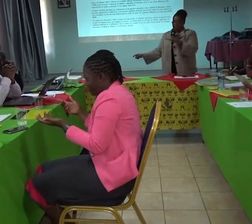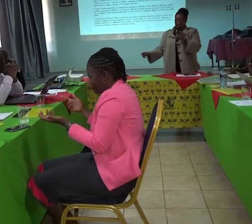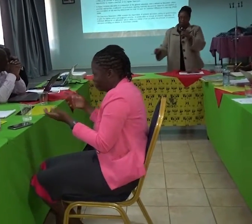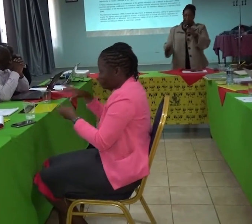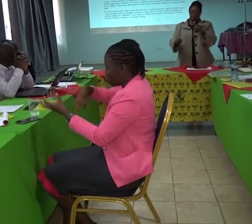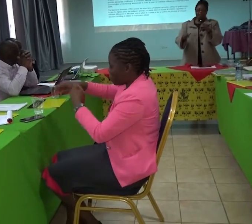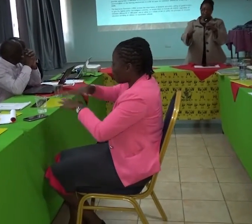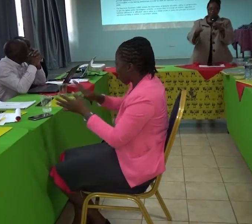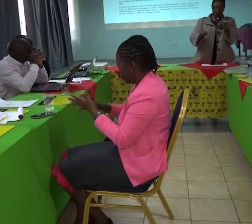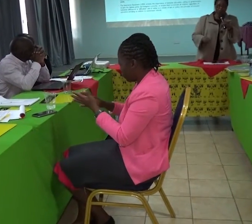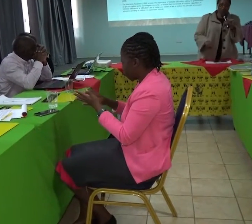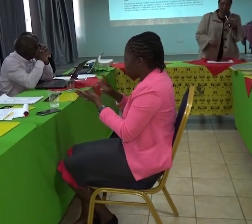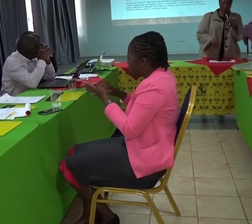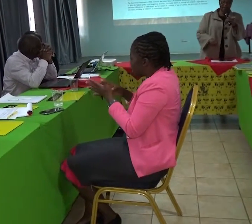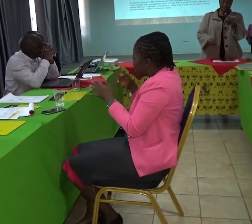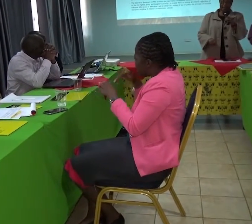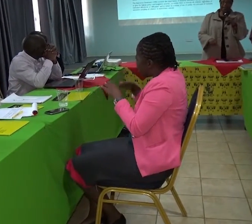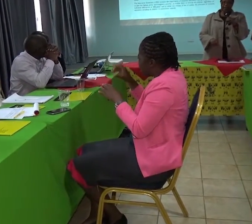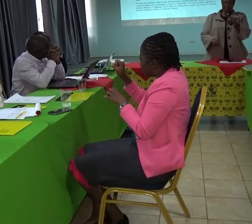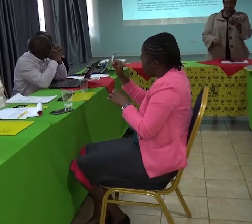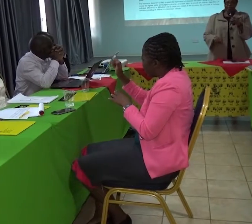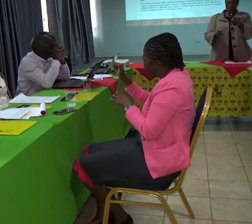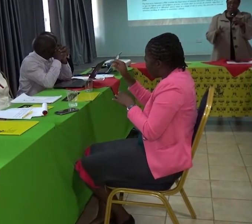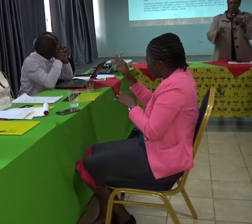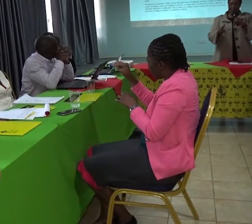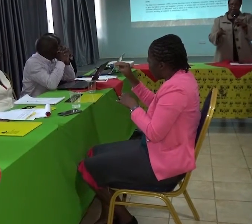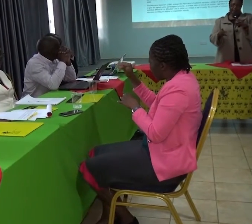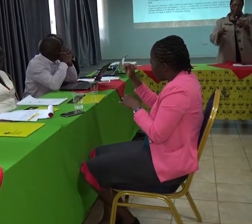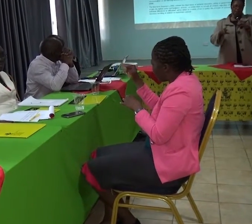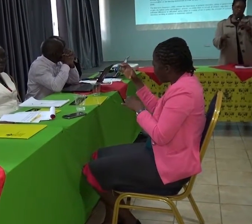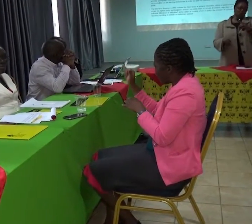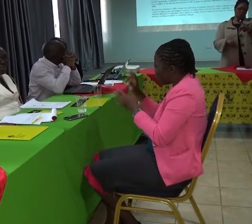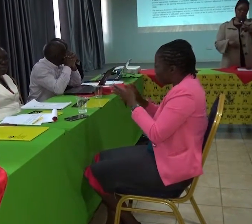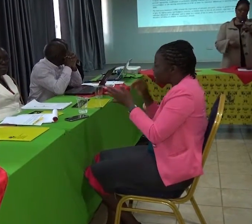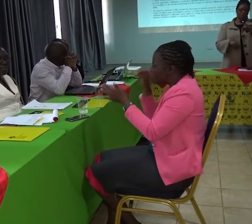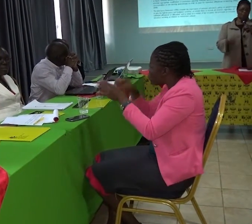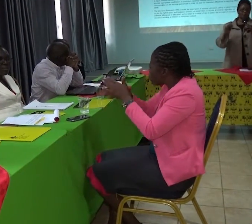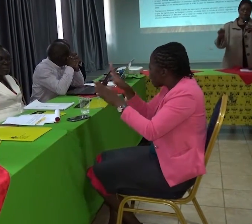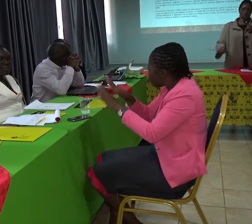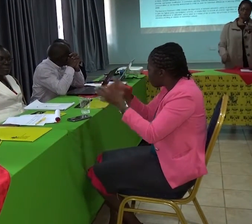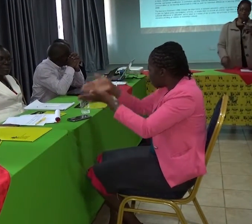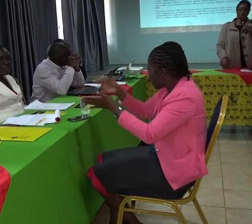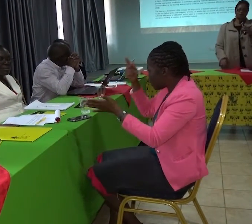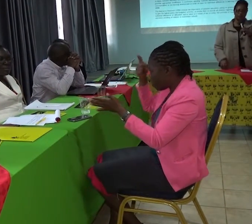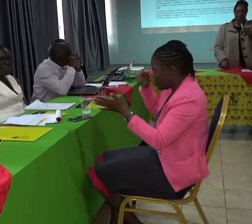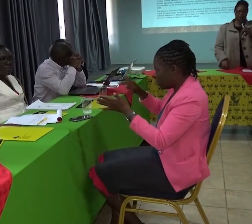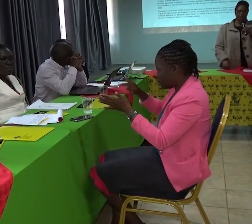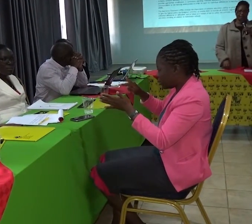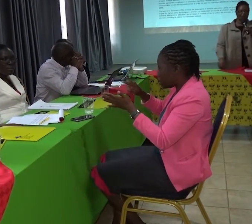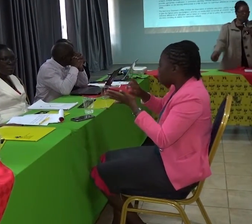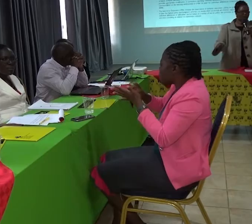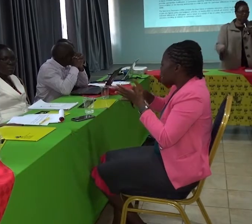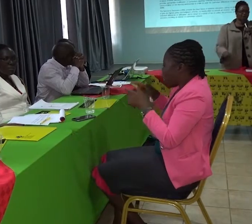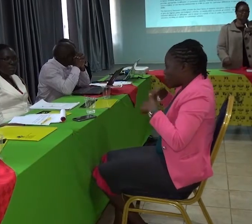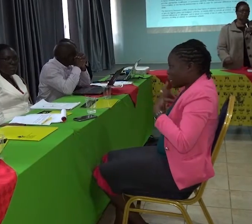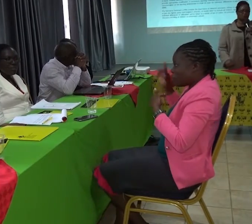Salamanca. Is that what is trending in Kenya? The answer is yes and no. Maybe we have not found our footing.